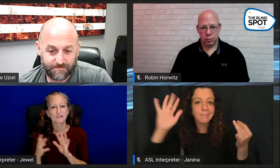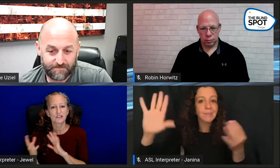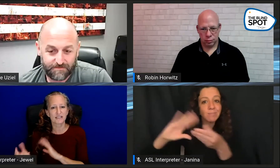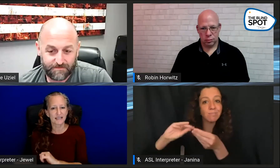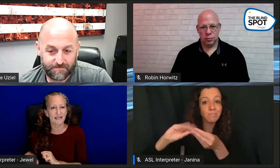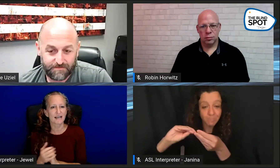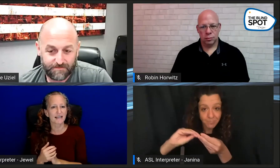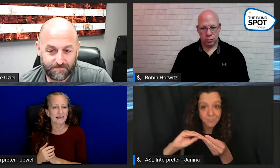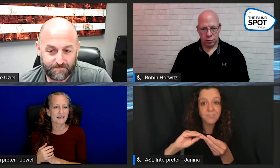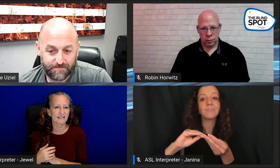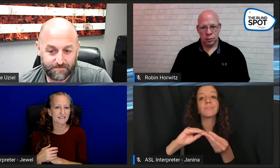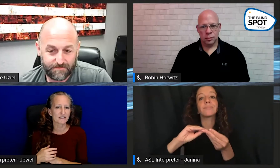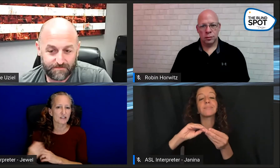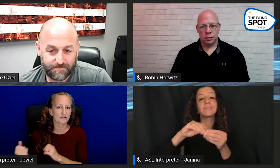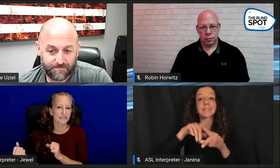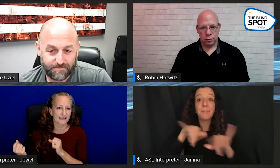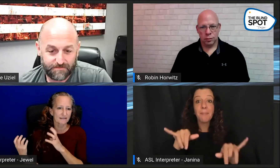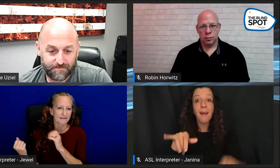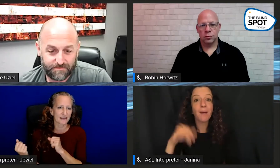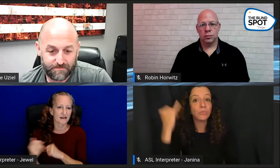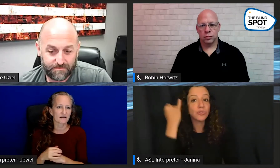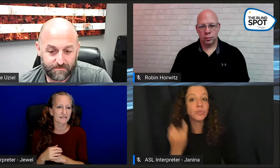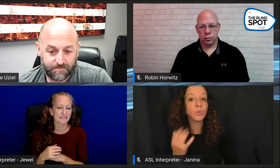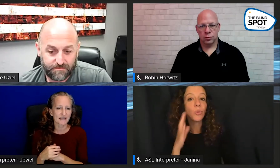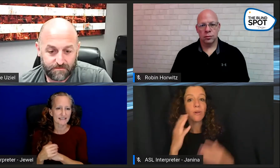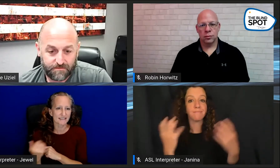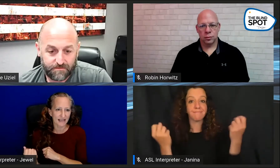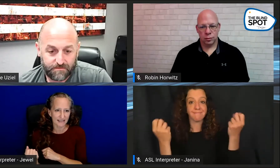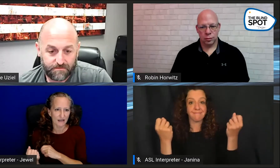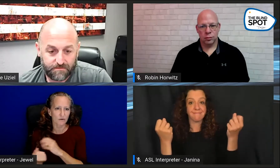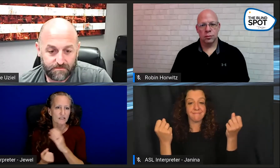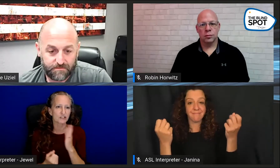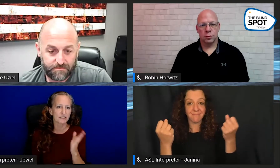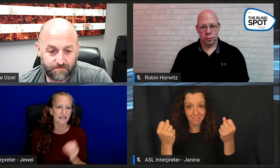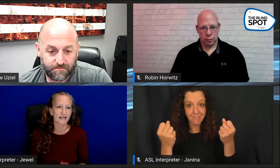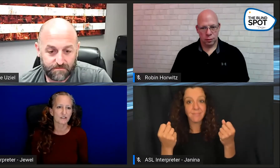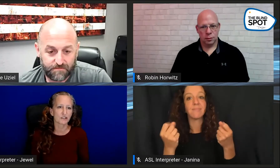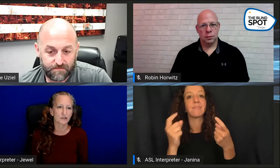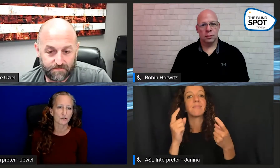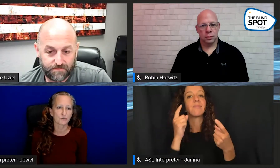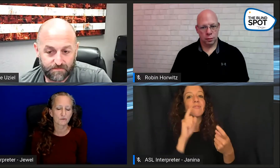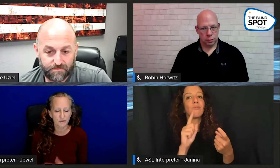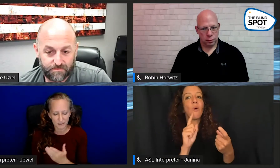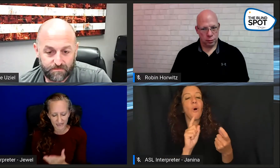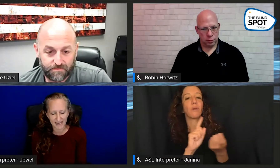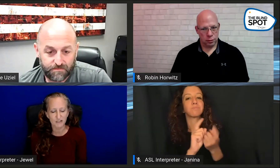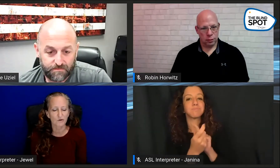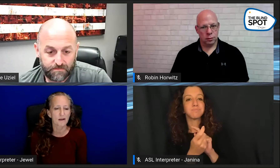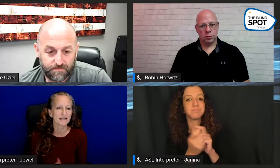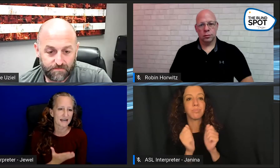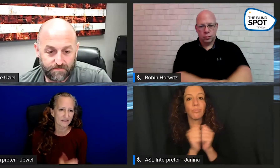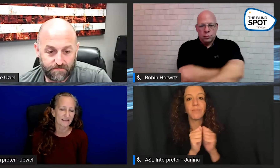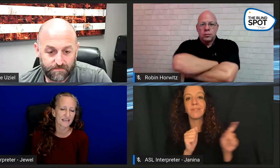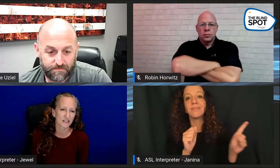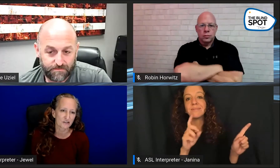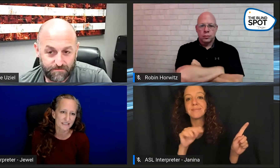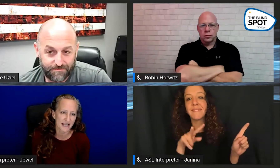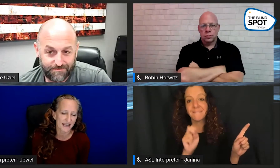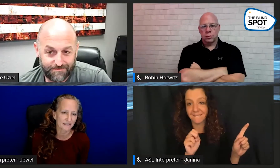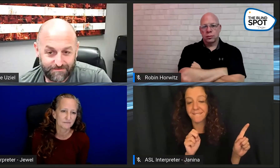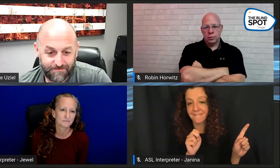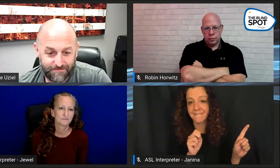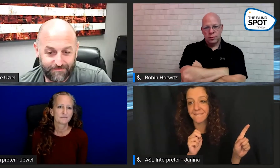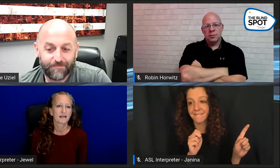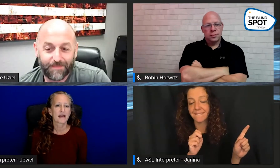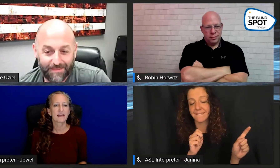And Janina is using the sign language to communicate to Robin anything that you're